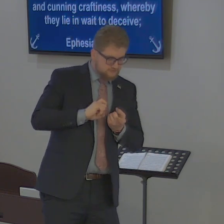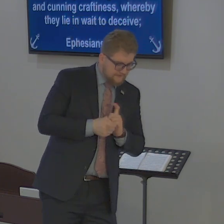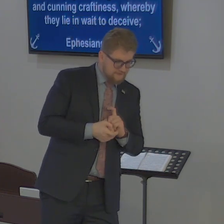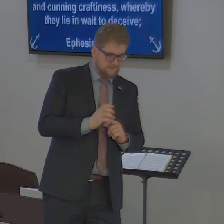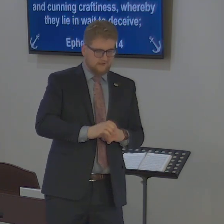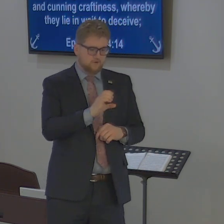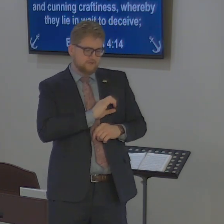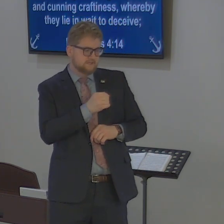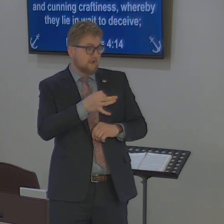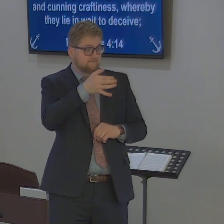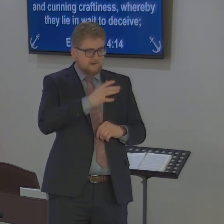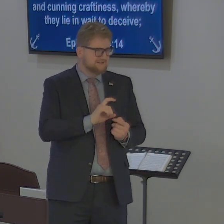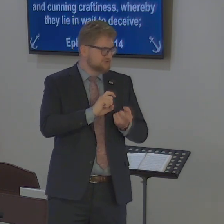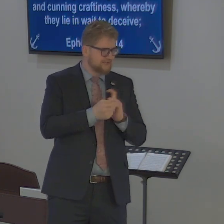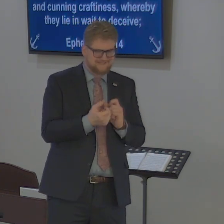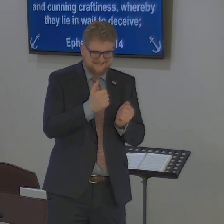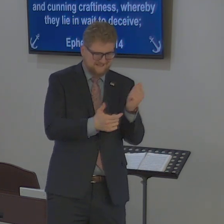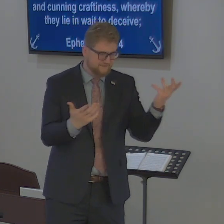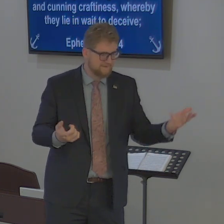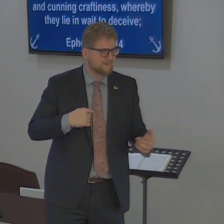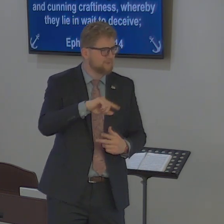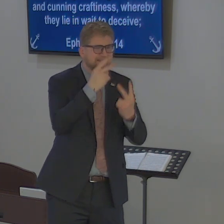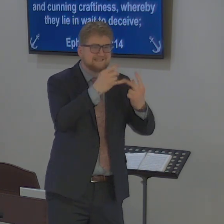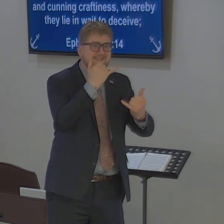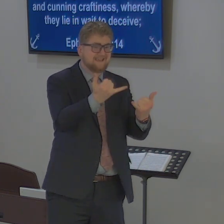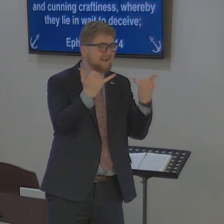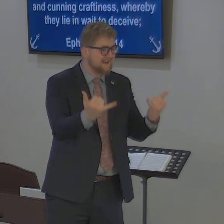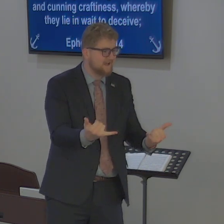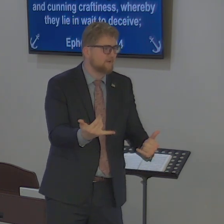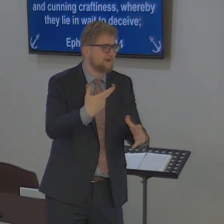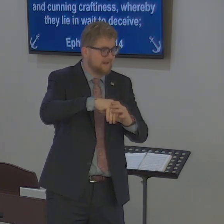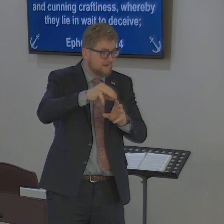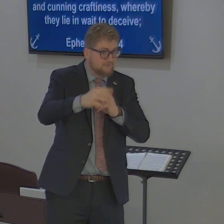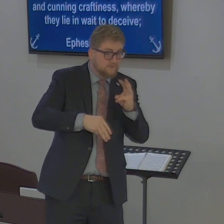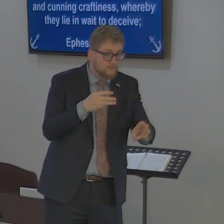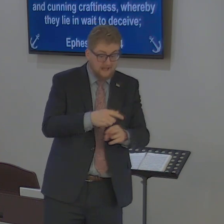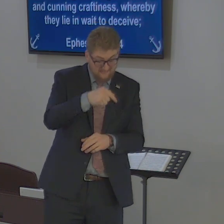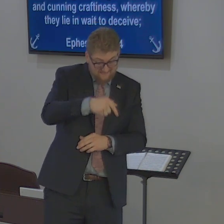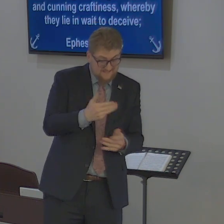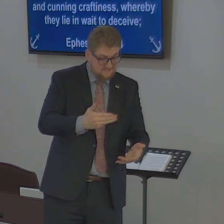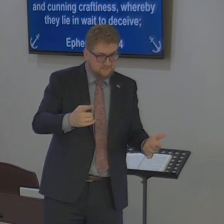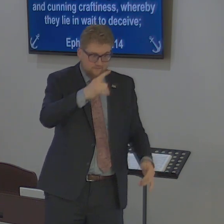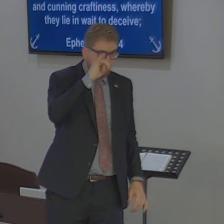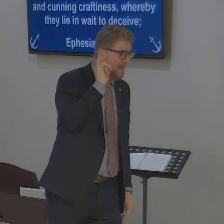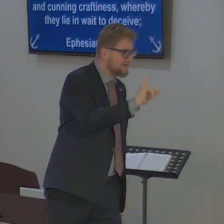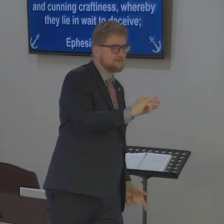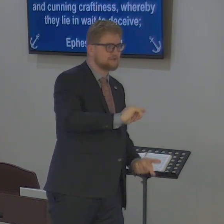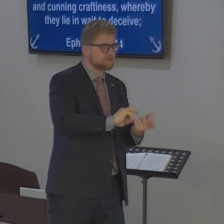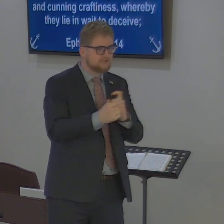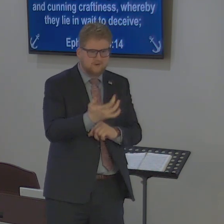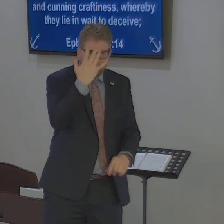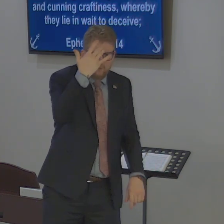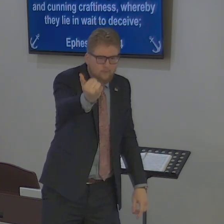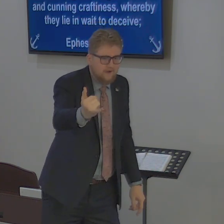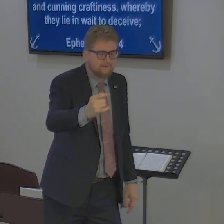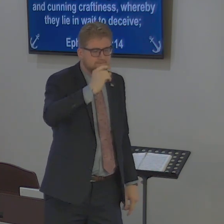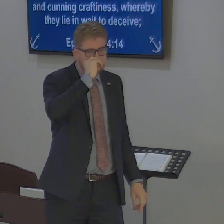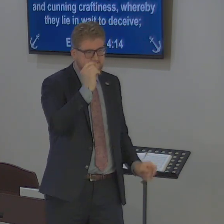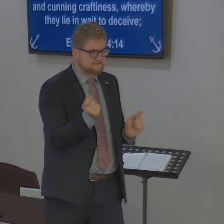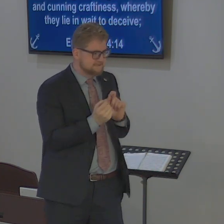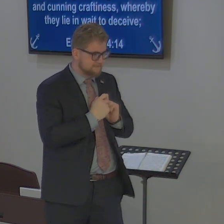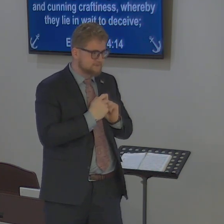changing humanity. I mean, we see that even now within the world. These things are ever changing. Why? Because of deception. There